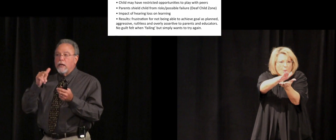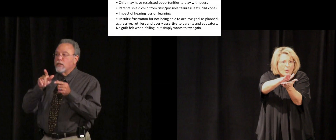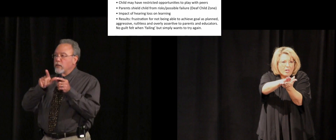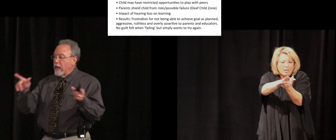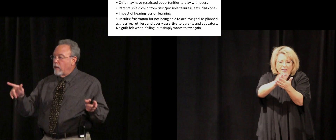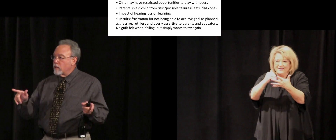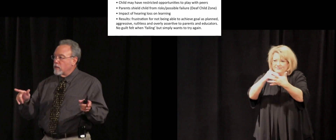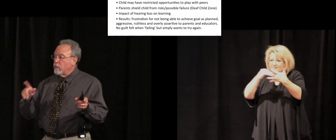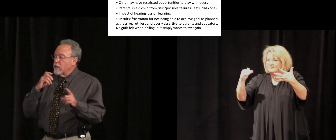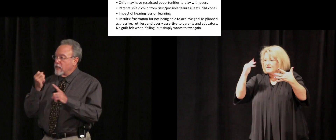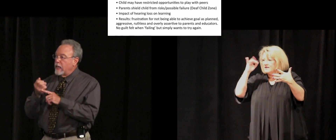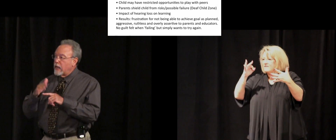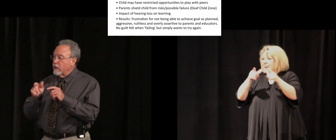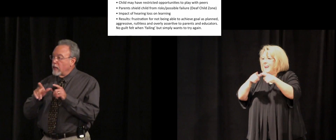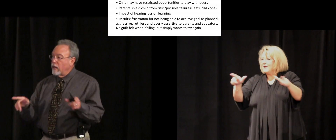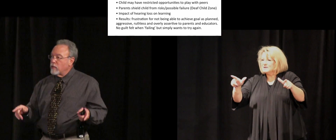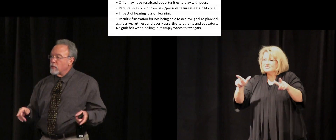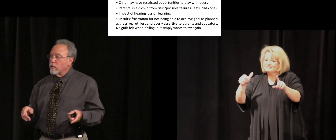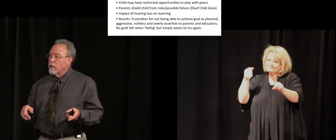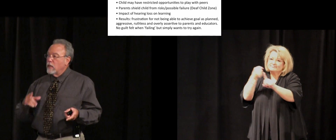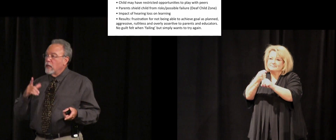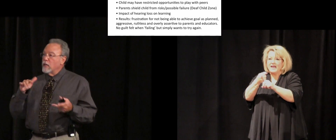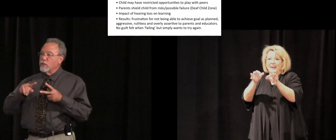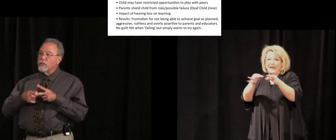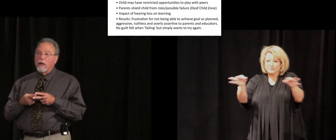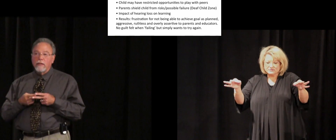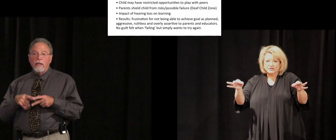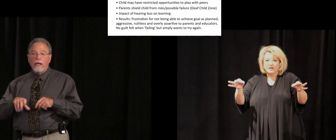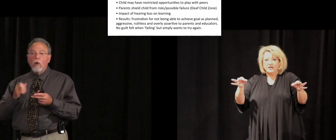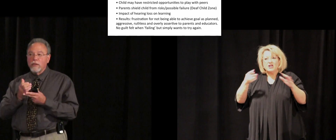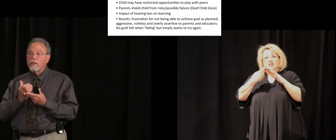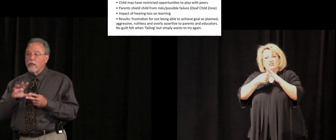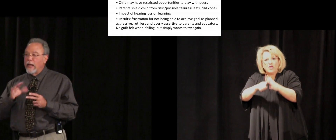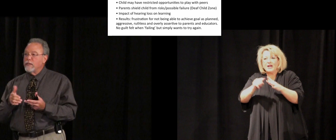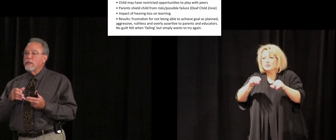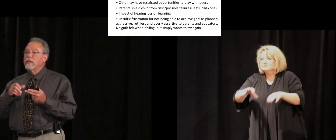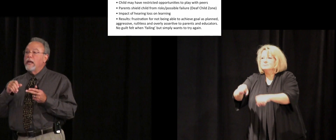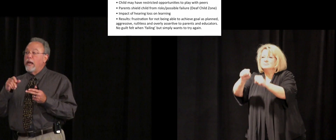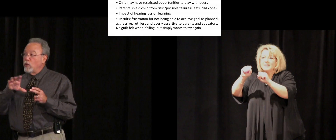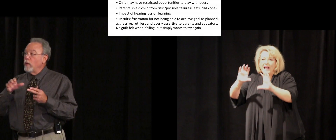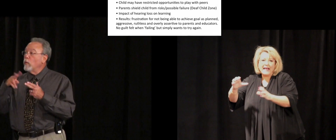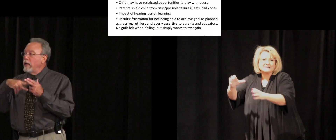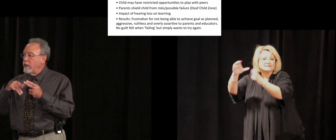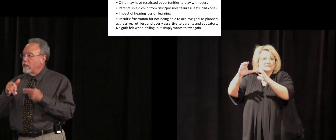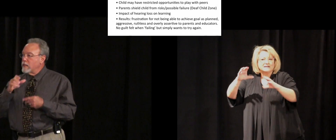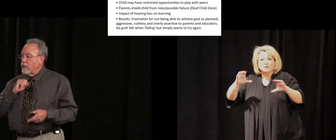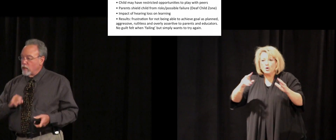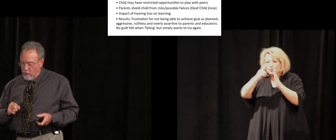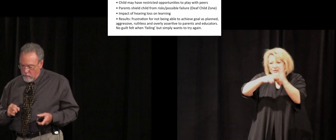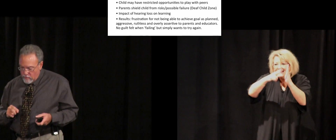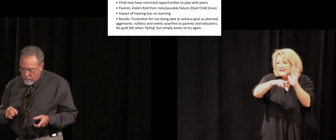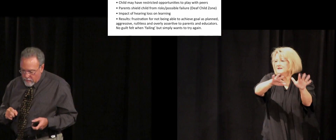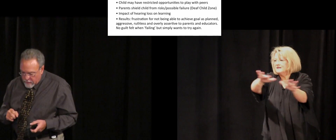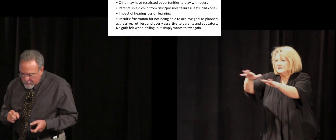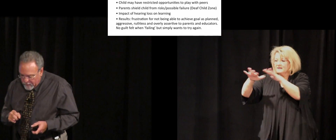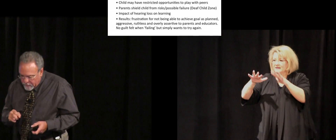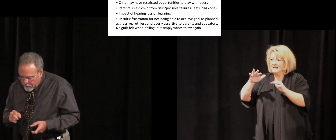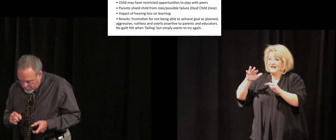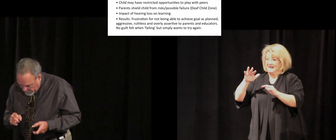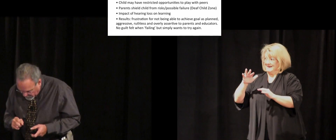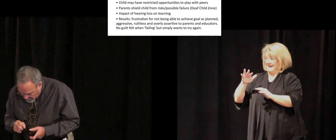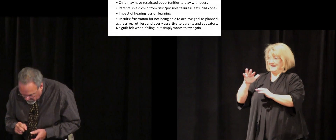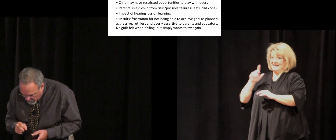to start the process of internalizing that sense of accomplishment and wanting to do good because it's